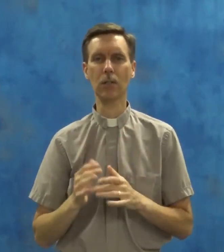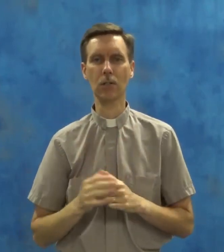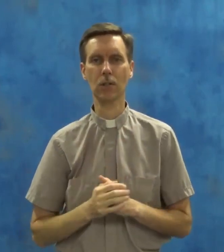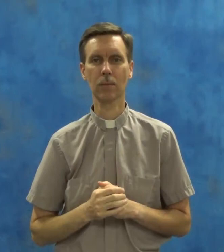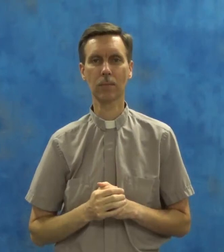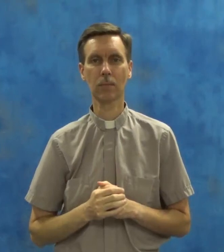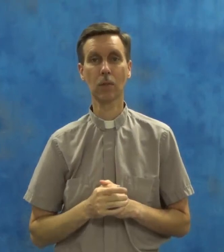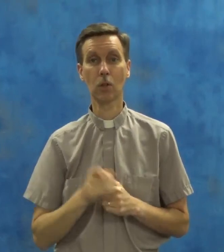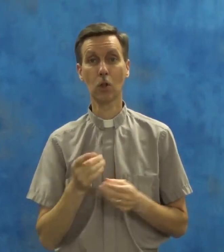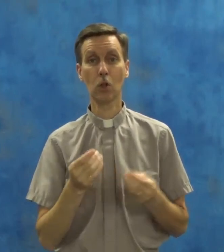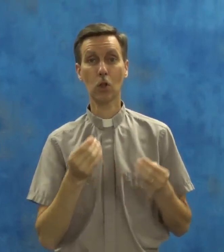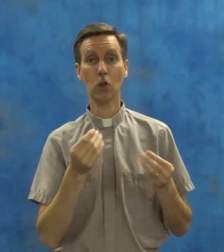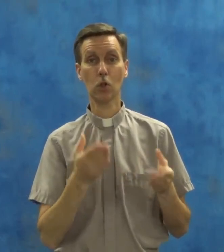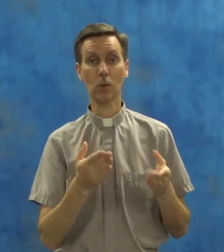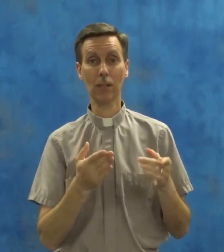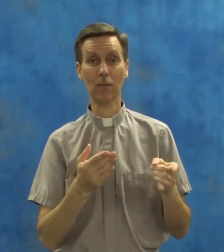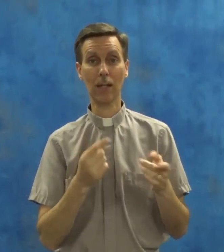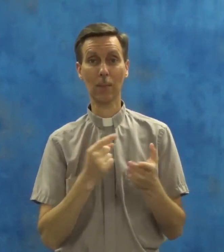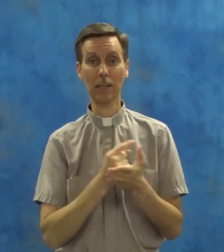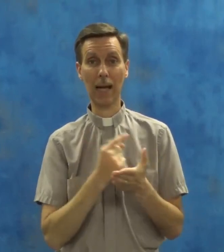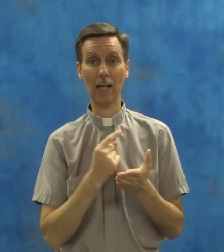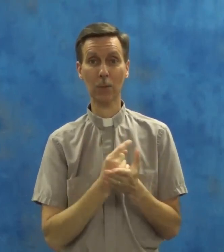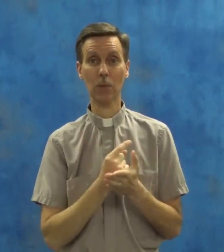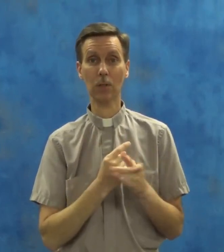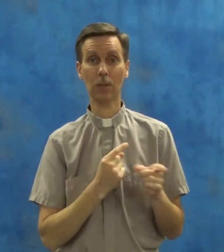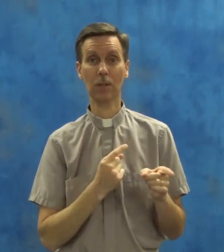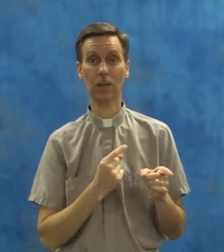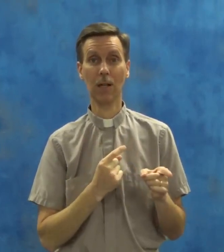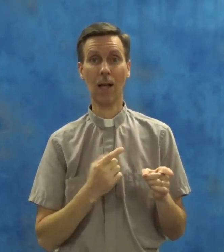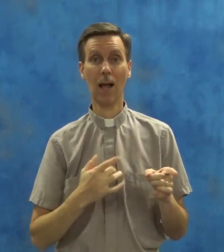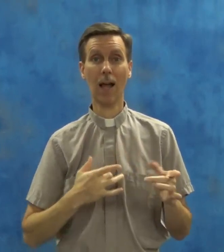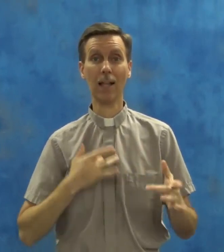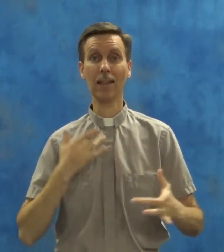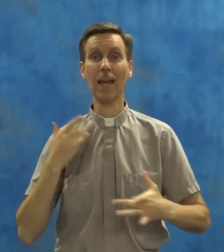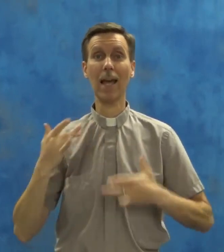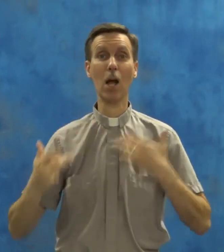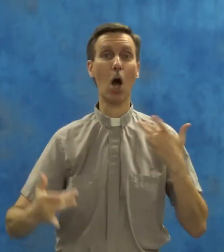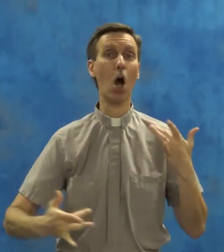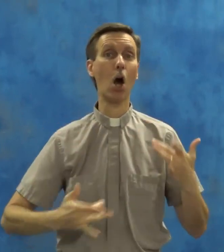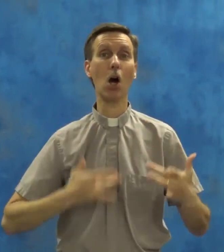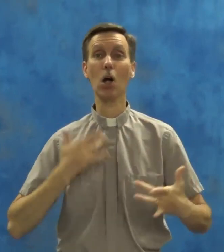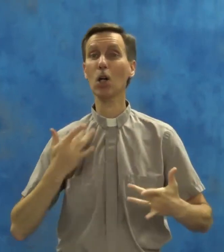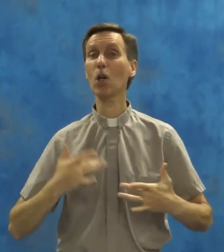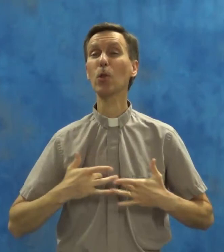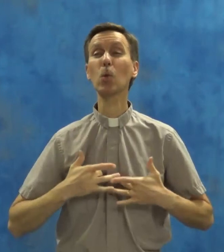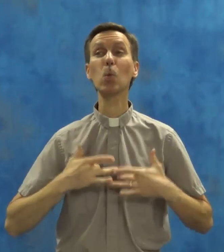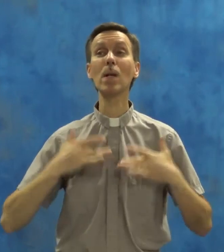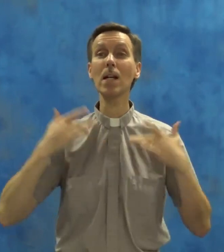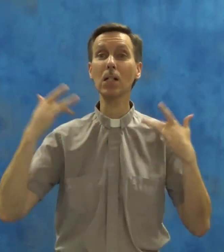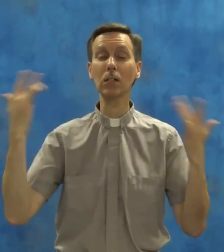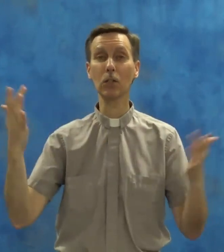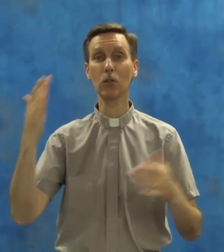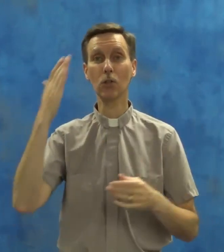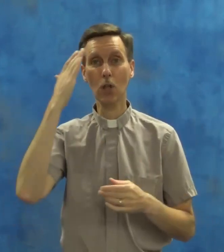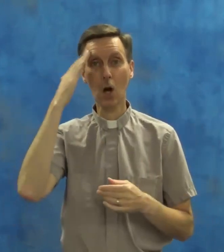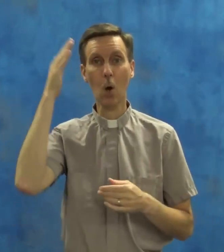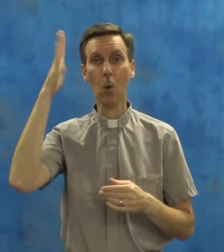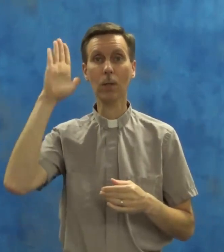Jesus. You give them the gospel, and they are thrilled to know